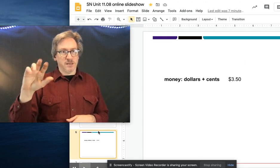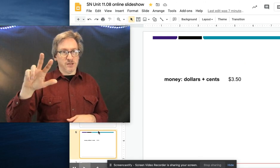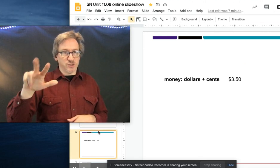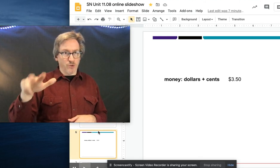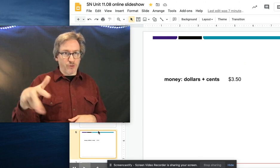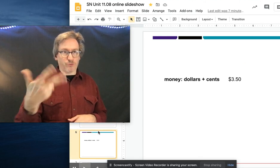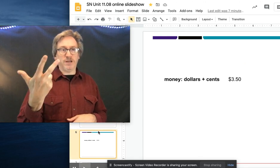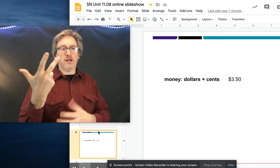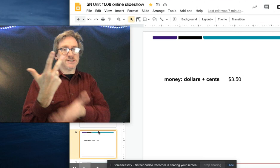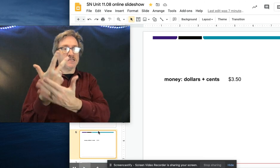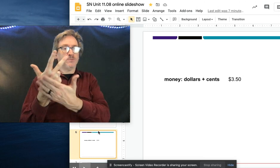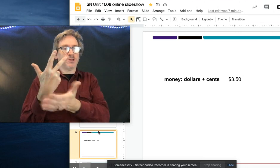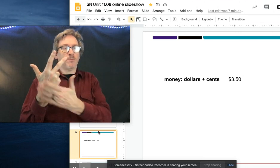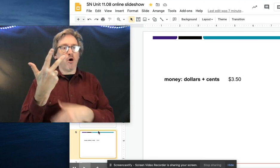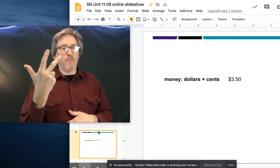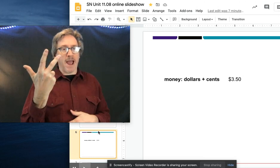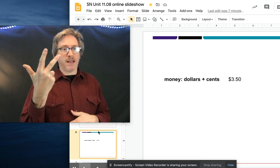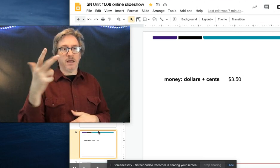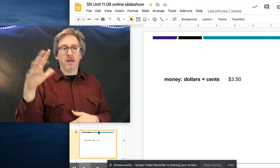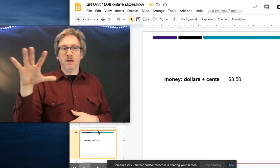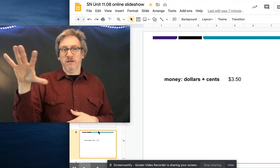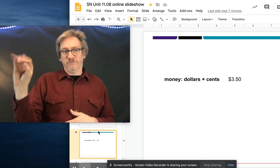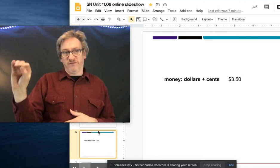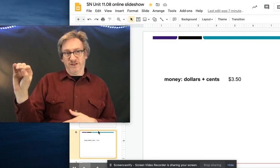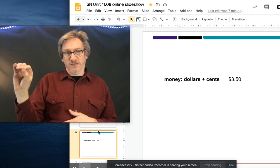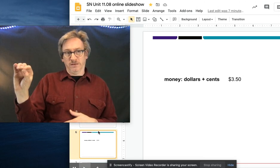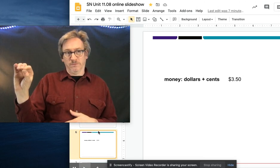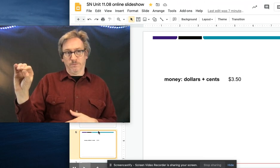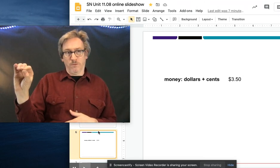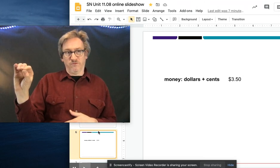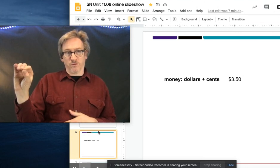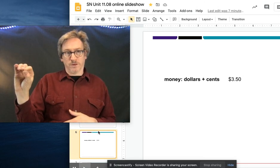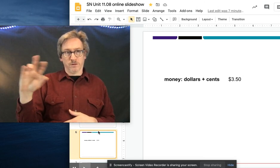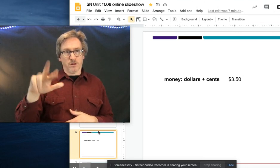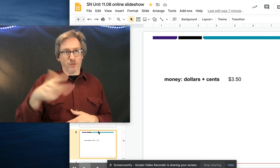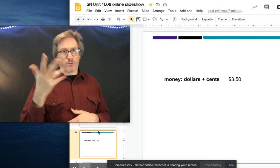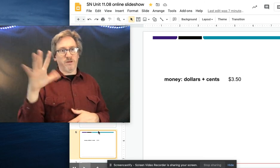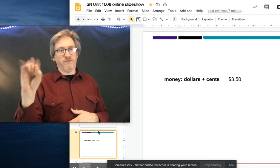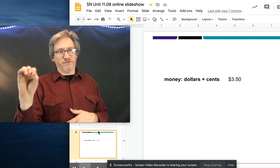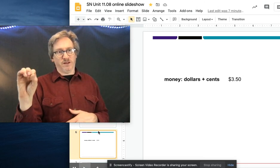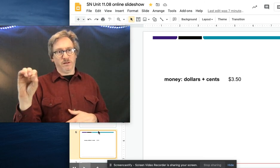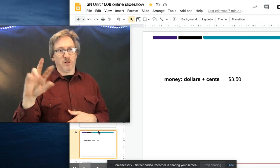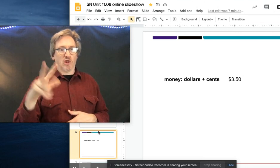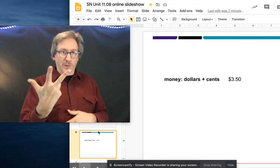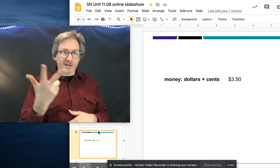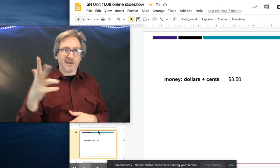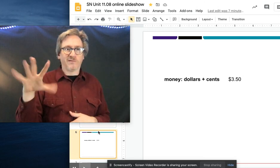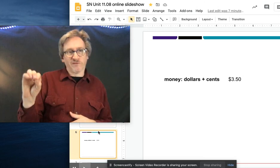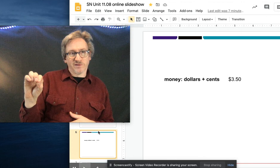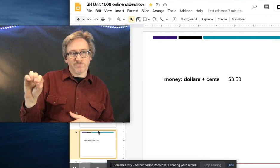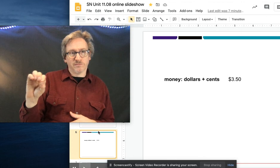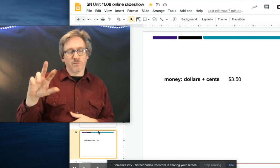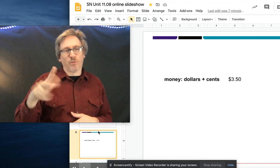$3.50. So $3 ends up with the palm back, 50 palm forward, 350.